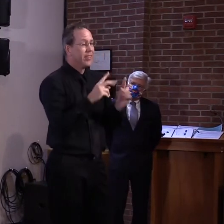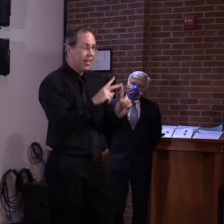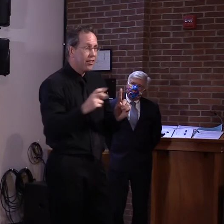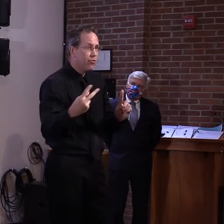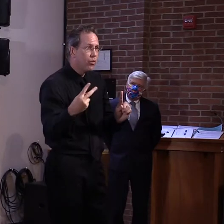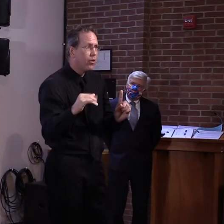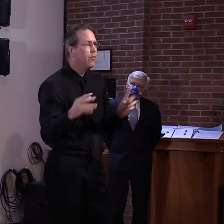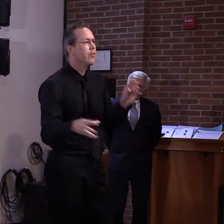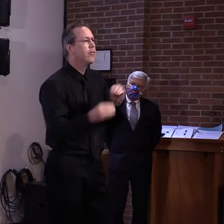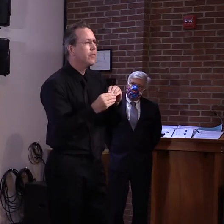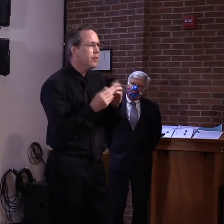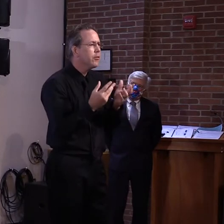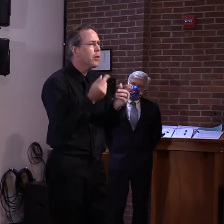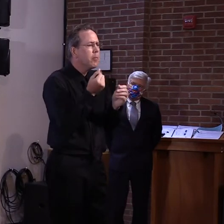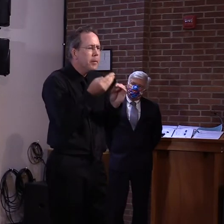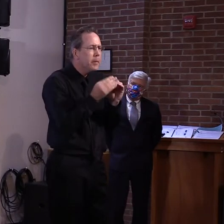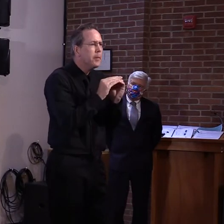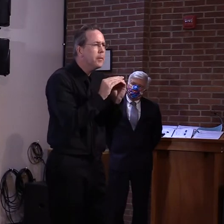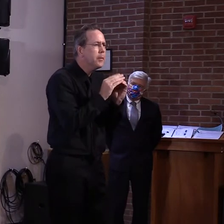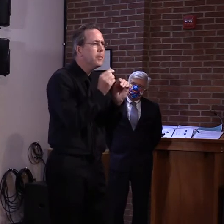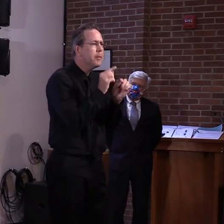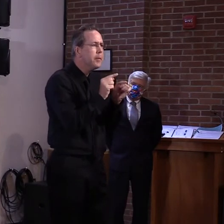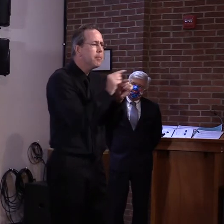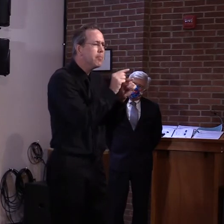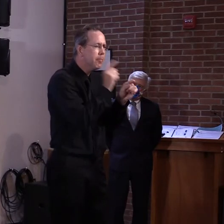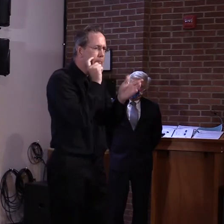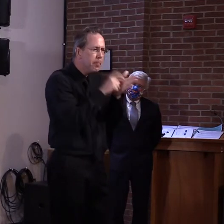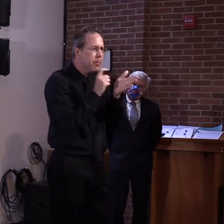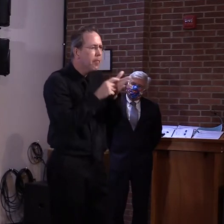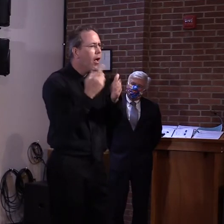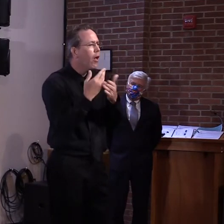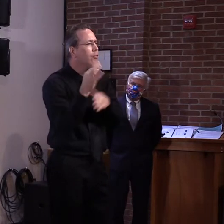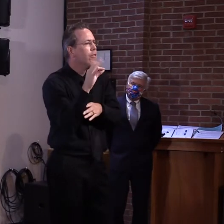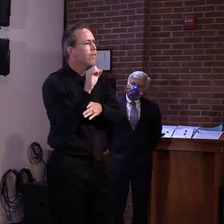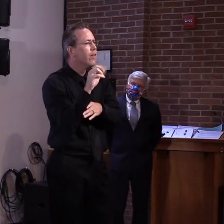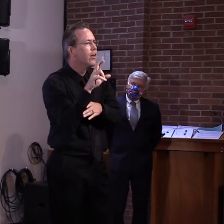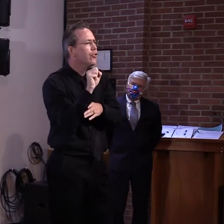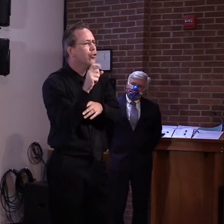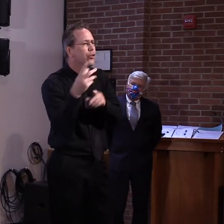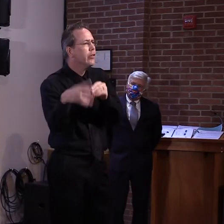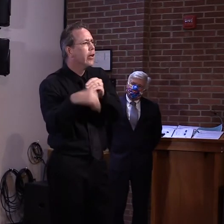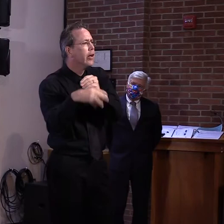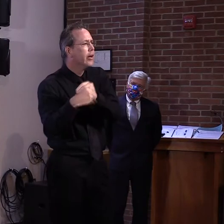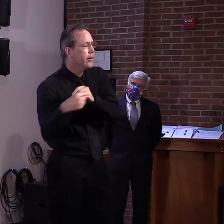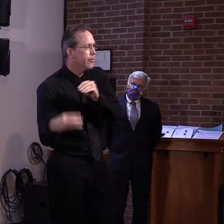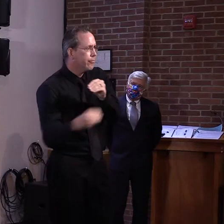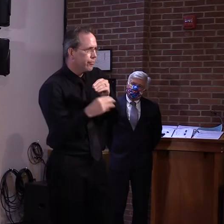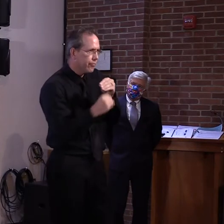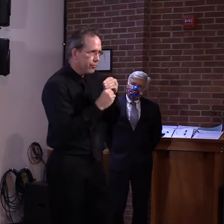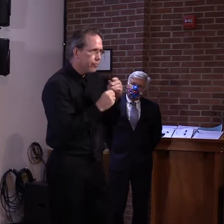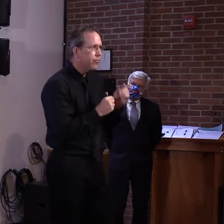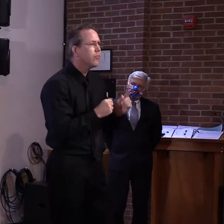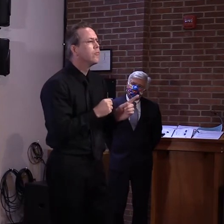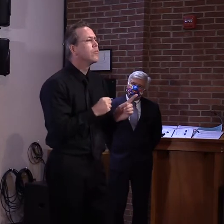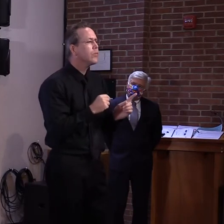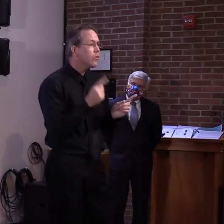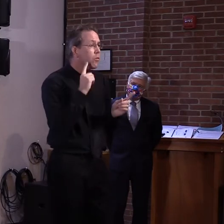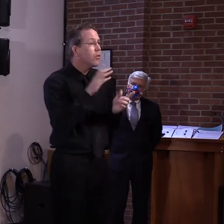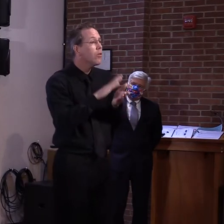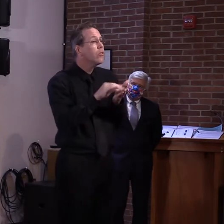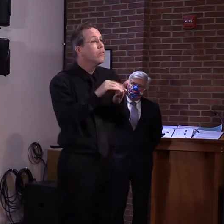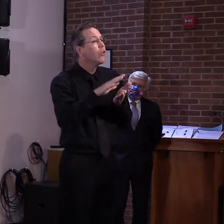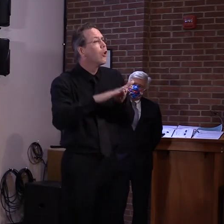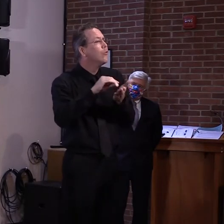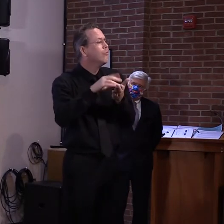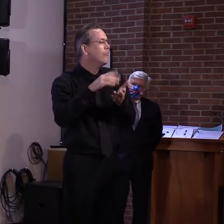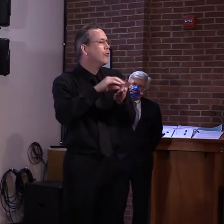uptick beyond that, but really that increased mobility from the K through 12, from students going back to school, the parents being more